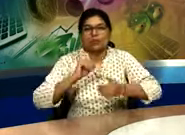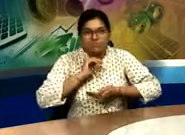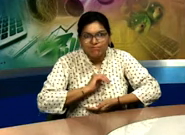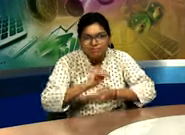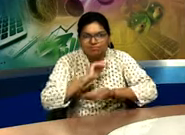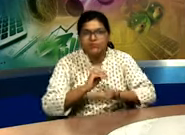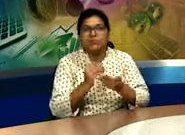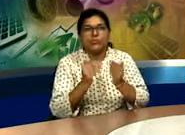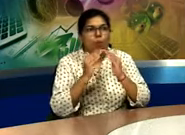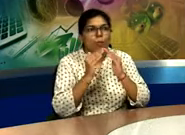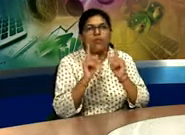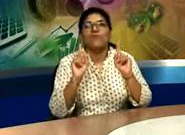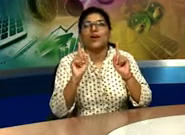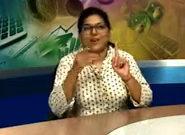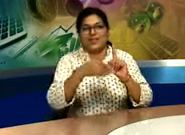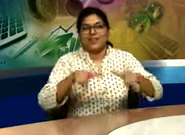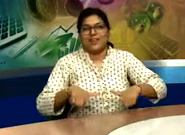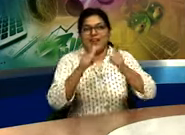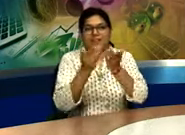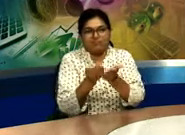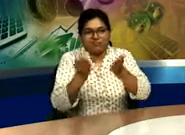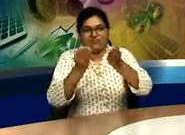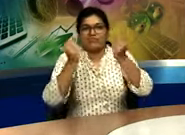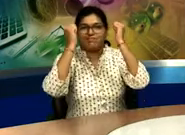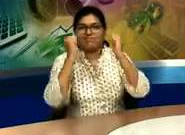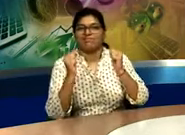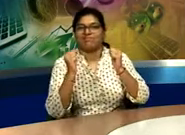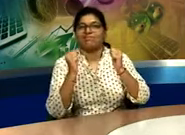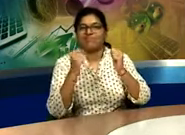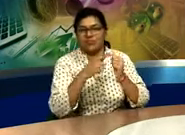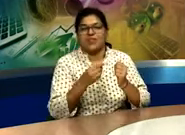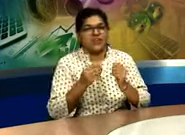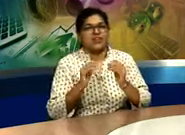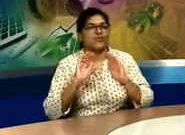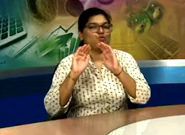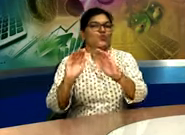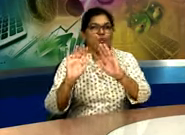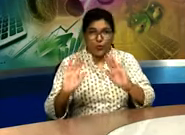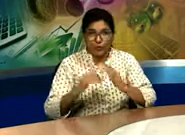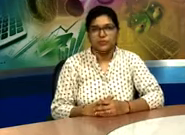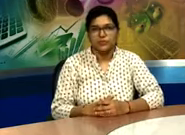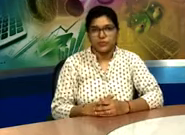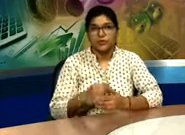The second benefit was it provided nests for birds.